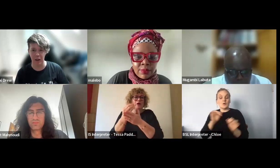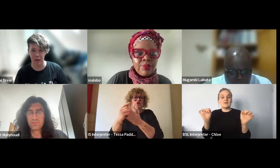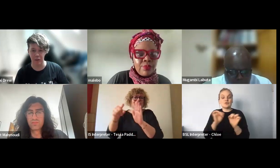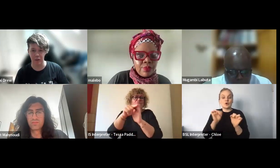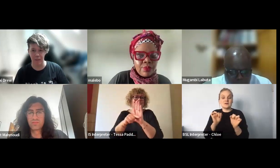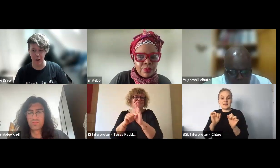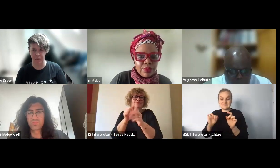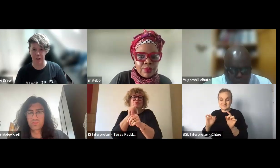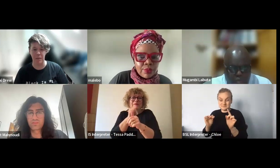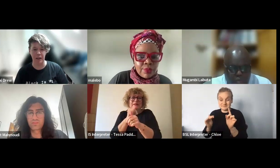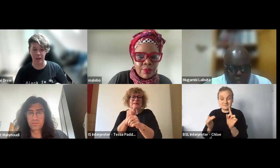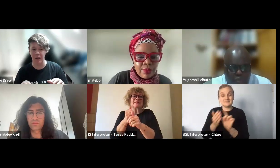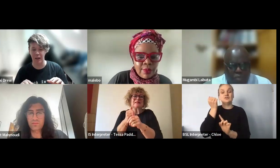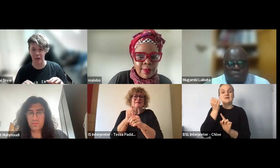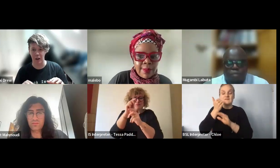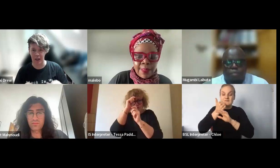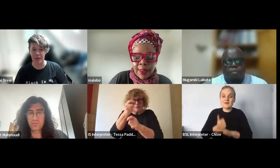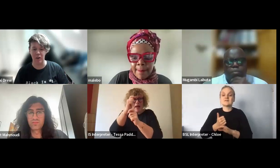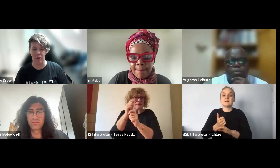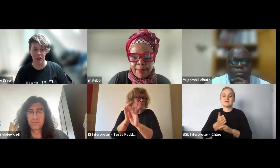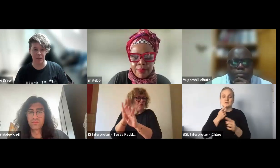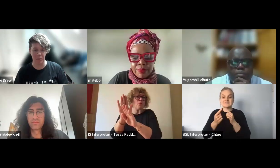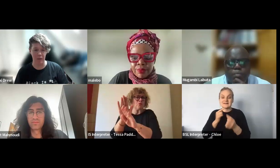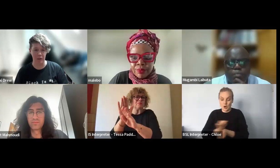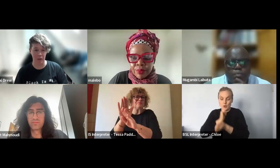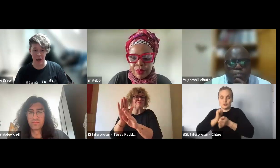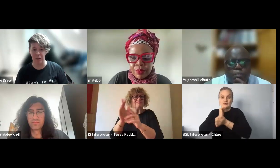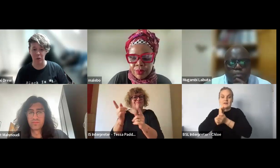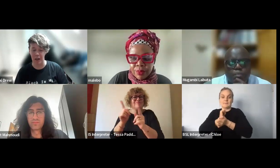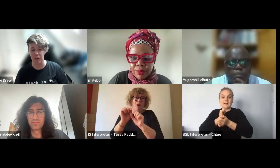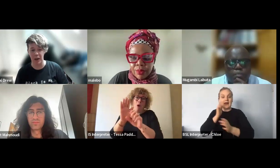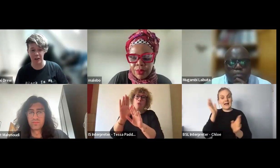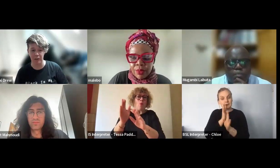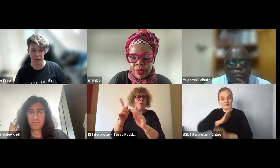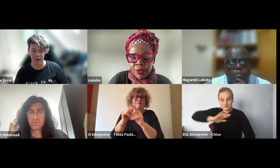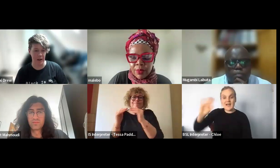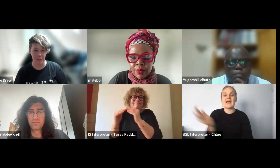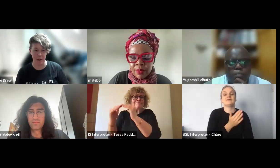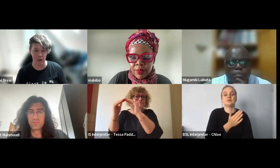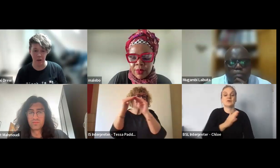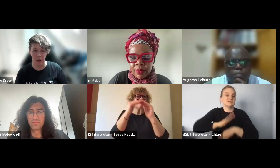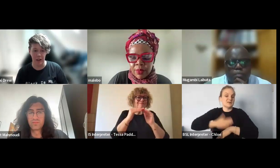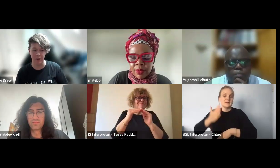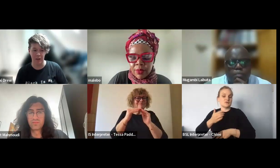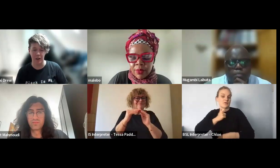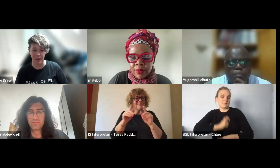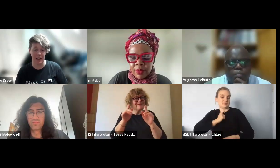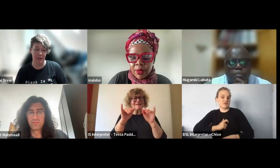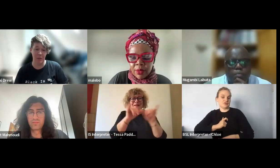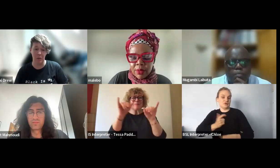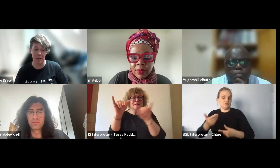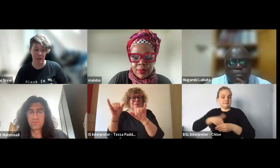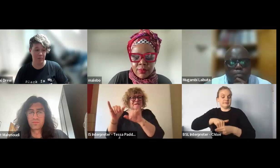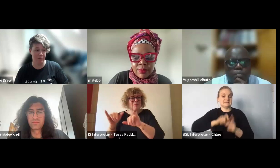point of fundamental data ownership and privacy for everyone, irrespective of position in society.